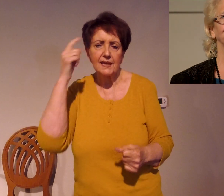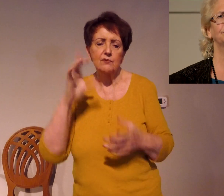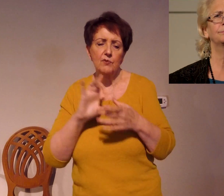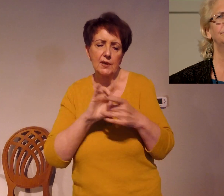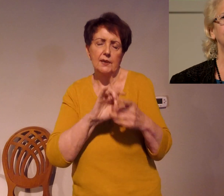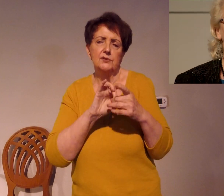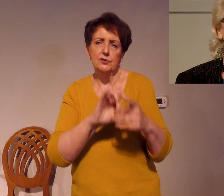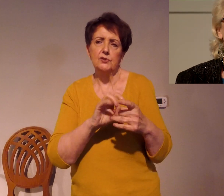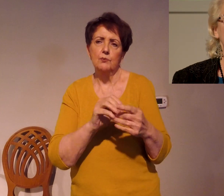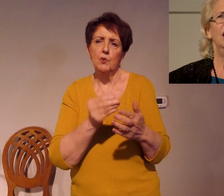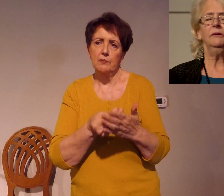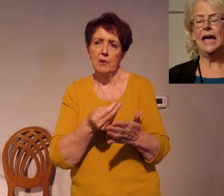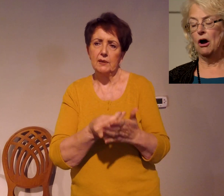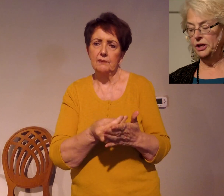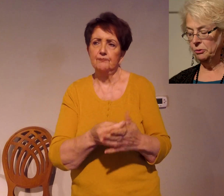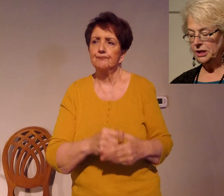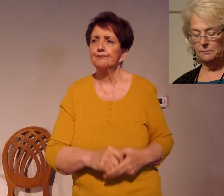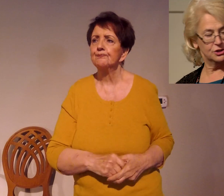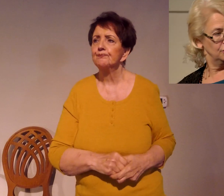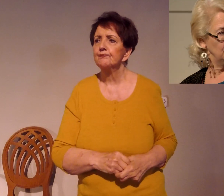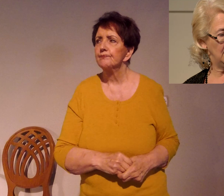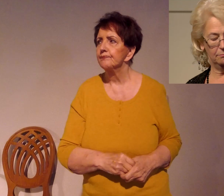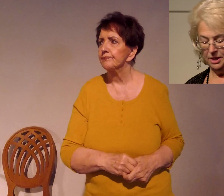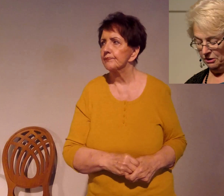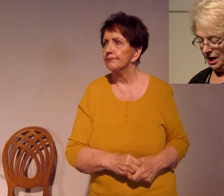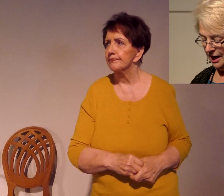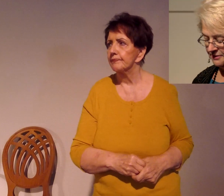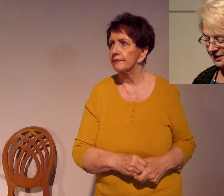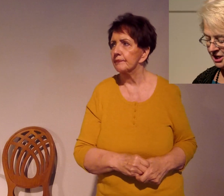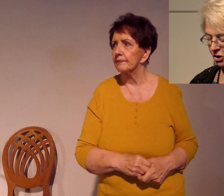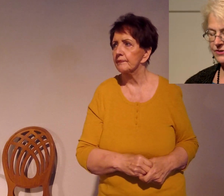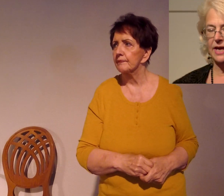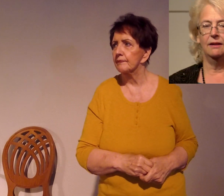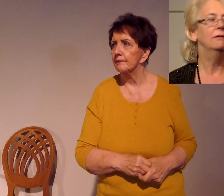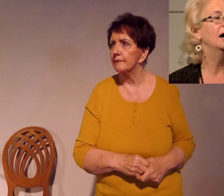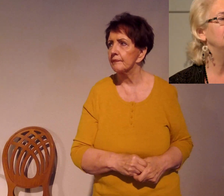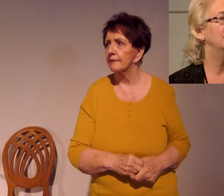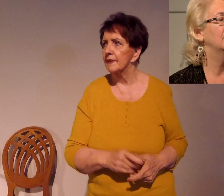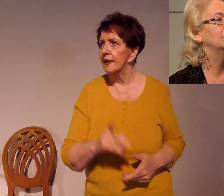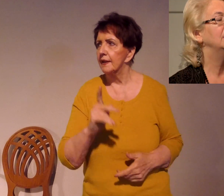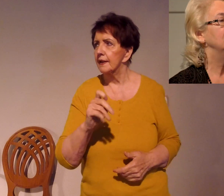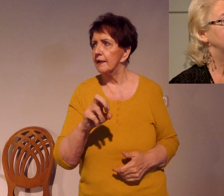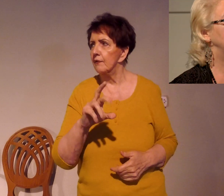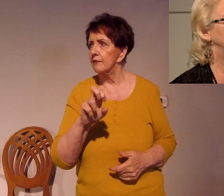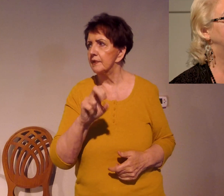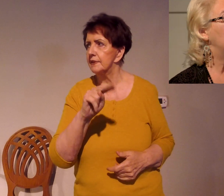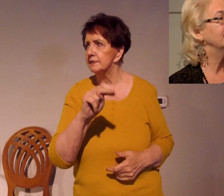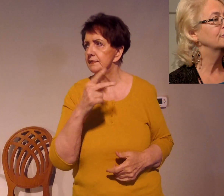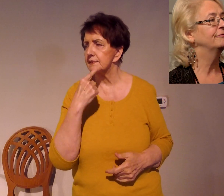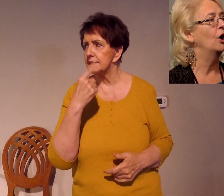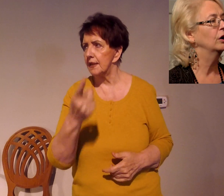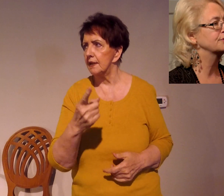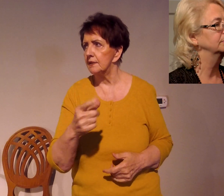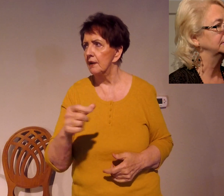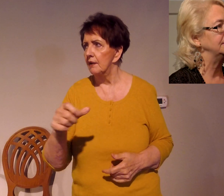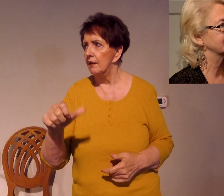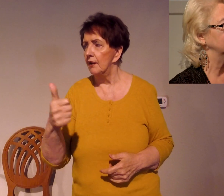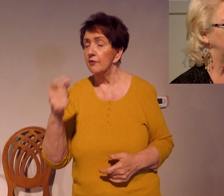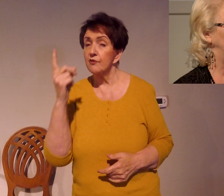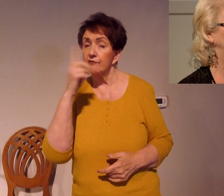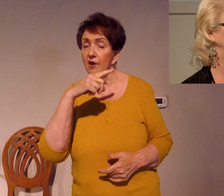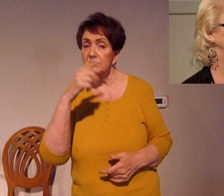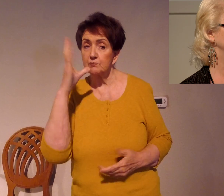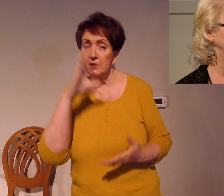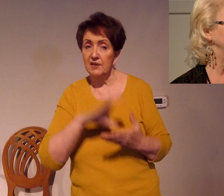relationship. Now, here we come to, I think Karen said it, the other false